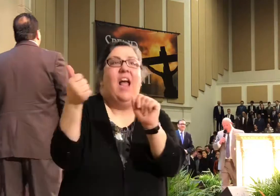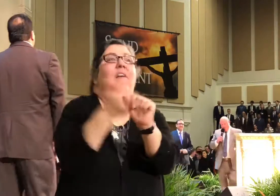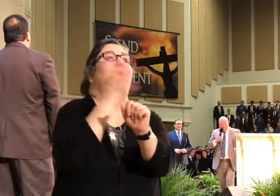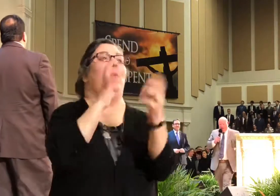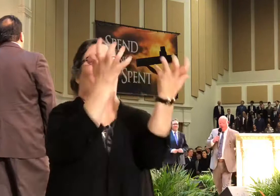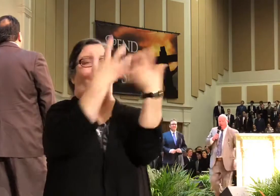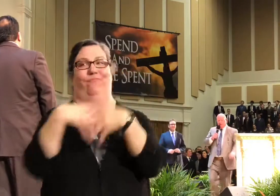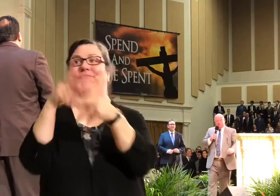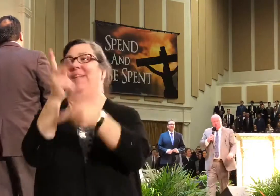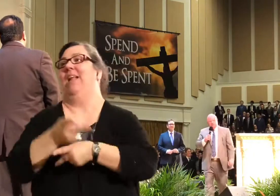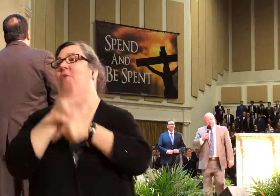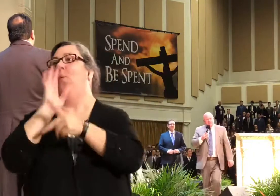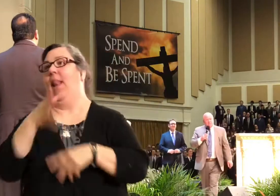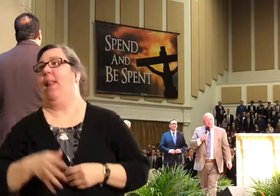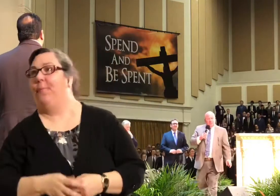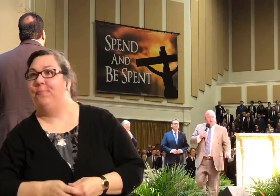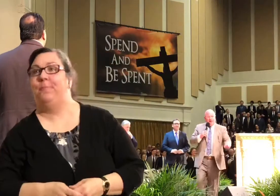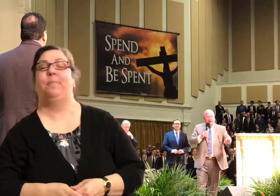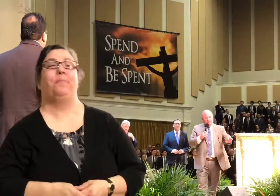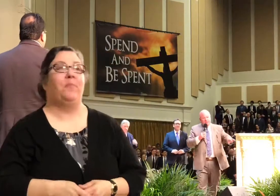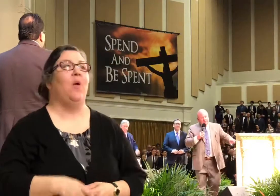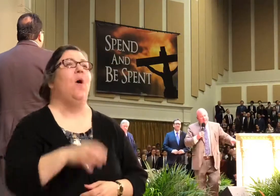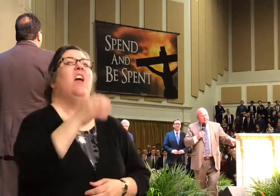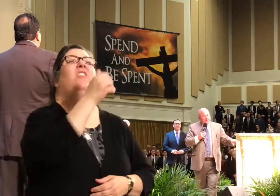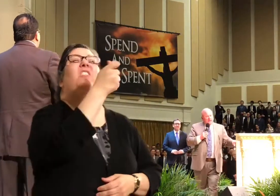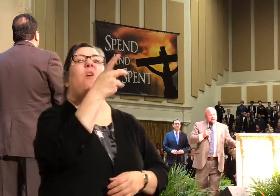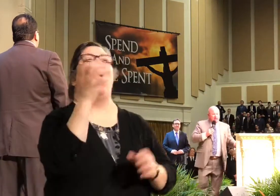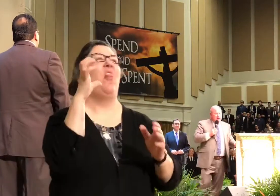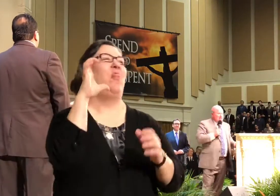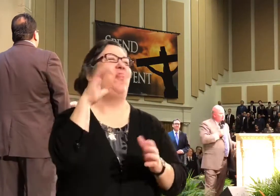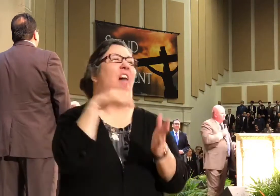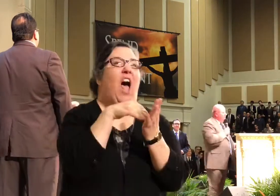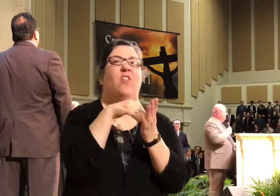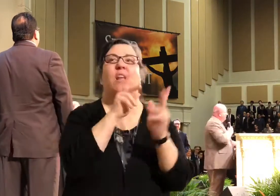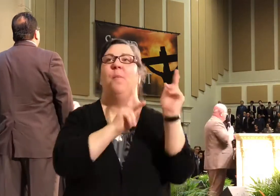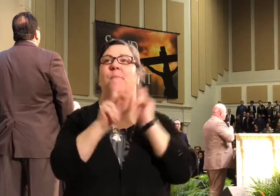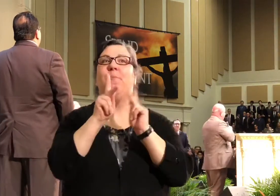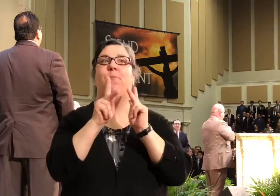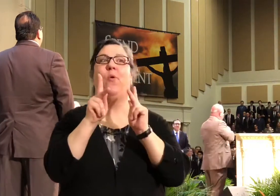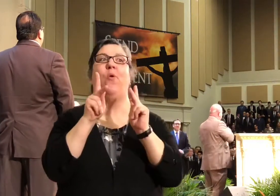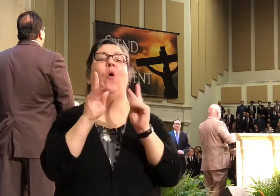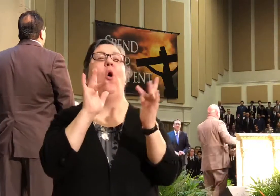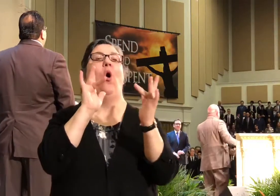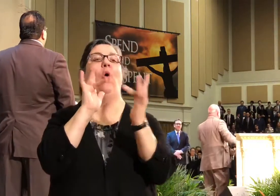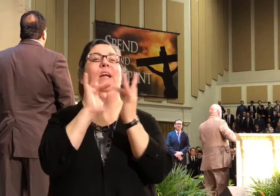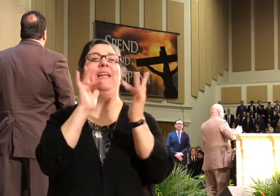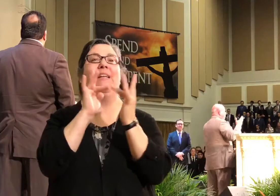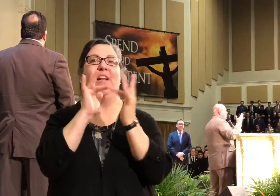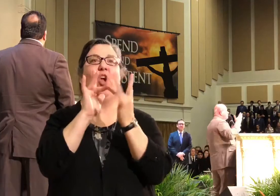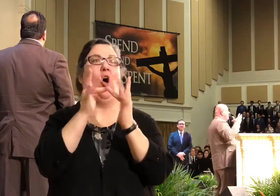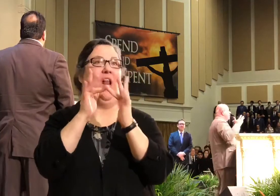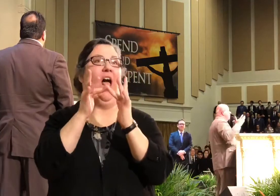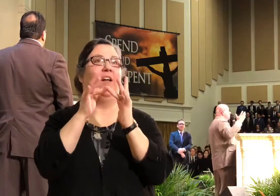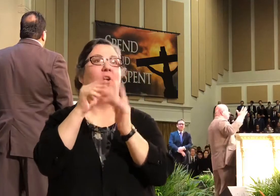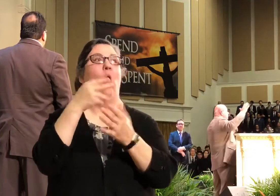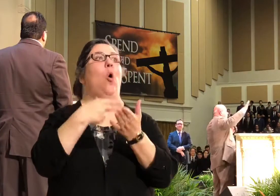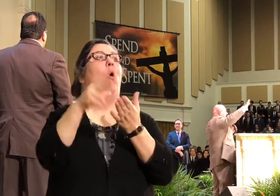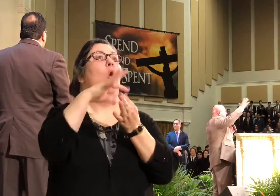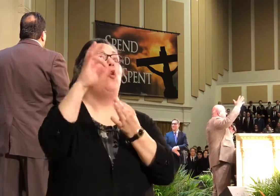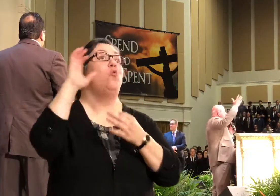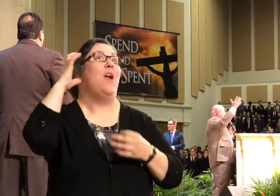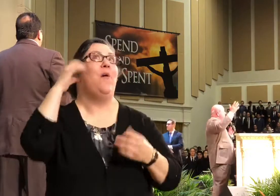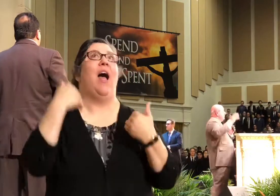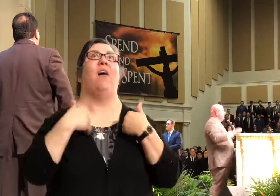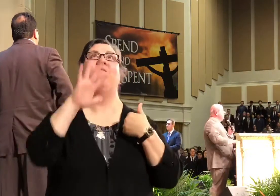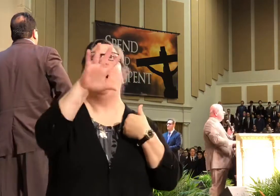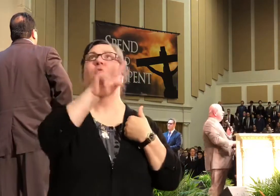of. There's several thousand people connecting on the various different media streams. Holy Ghost Radio, there's somewhere between